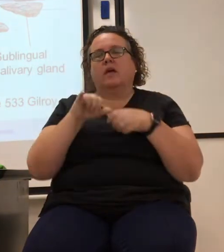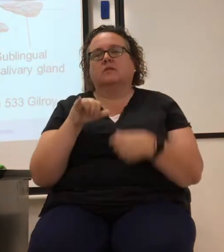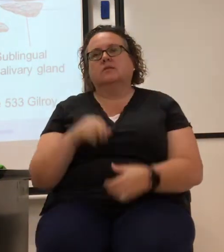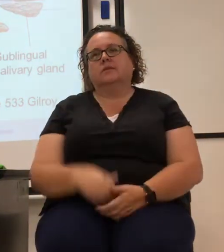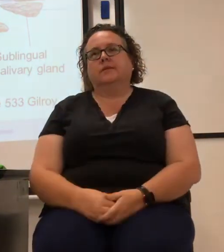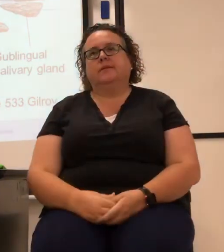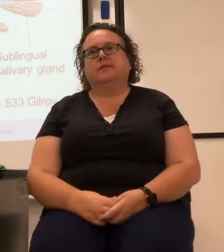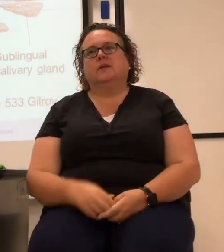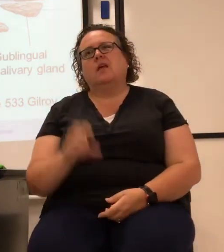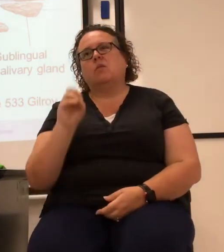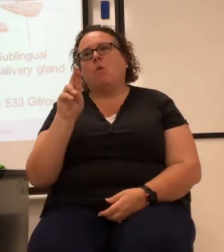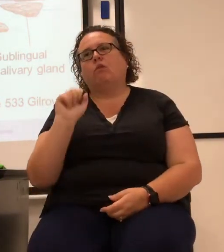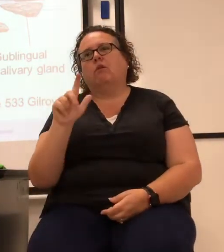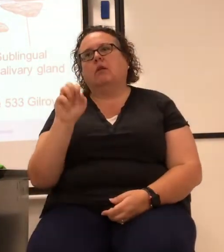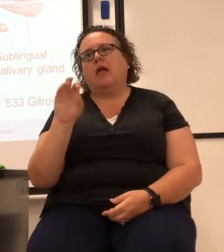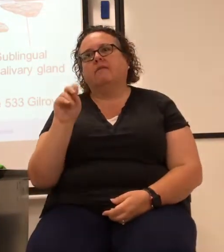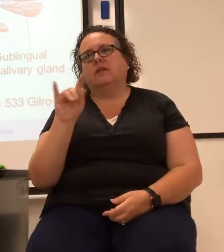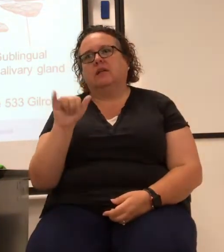Accessory